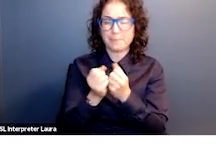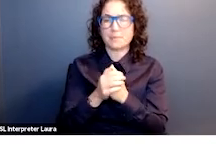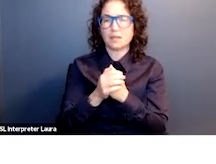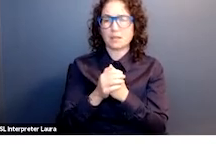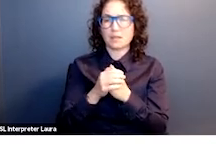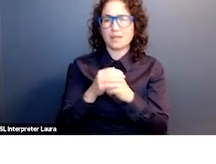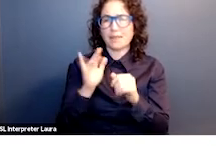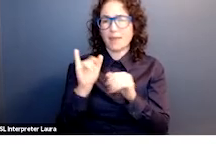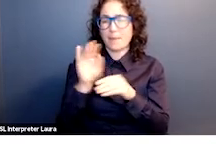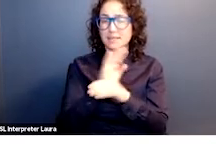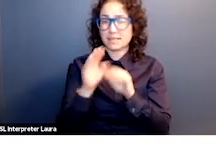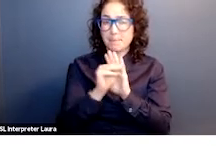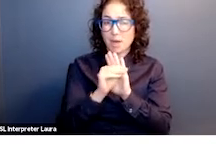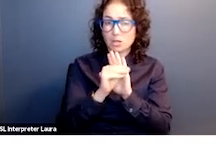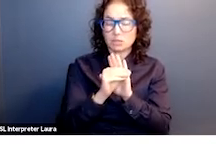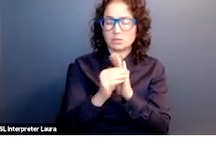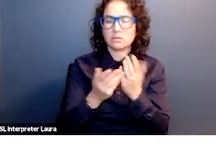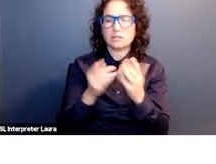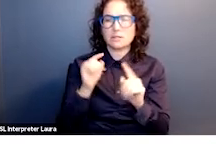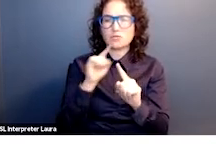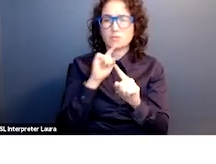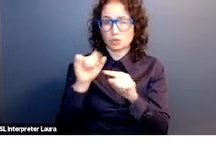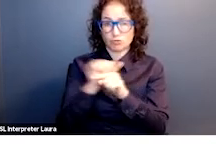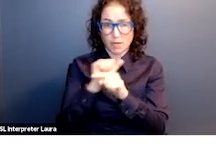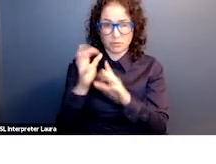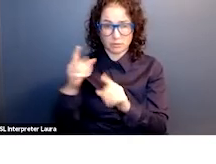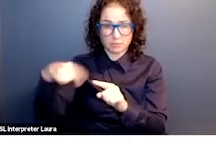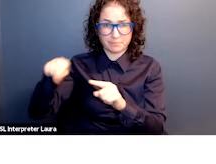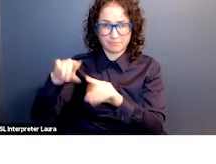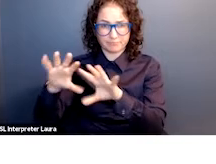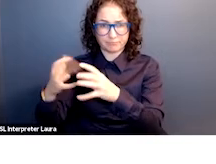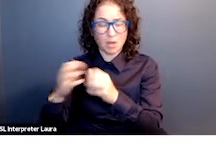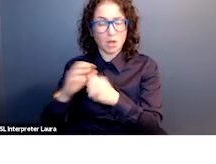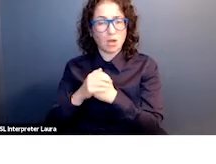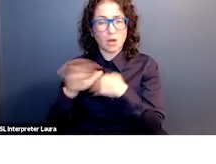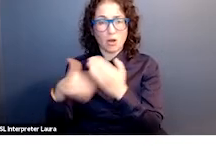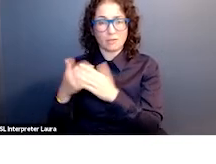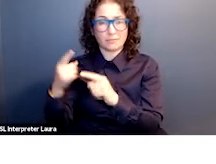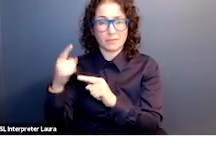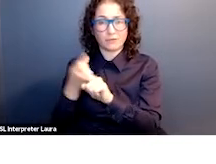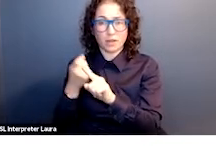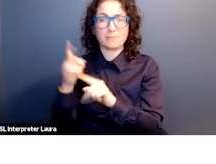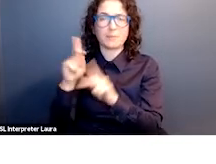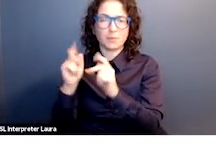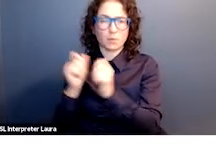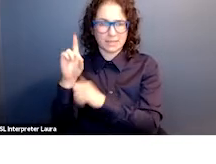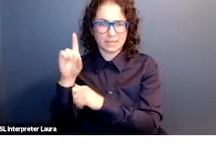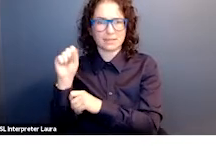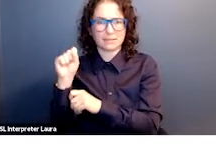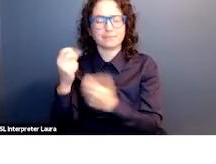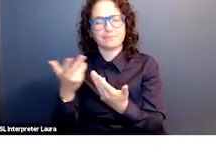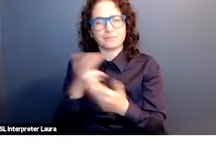business model canvassing trainers, all of them coming from person with disabilities. Of course,